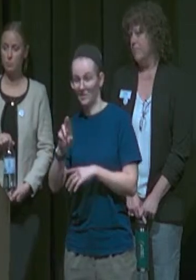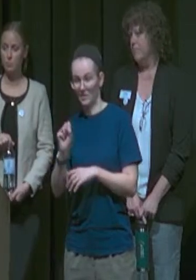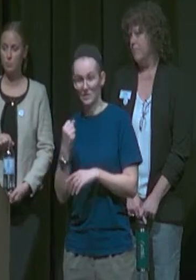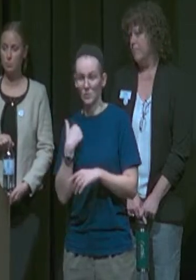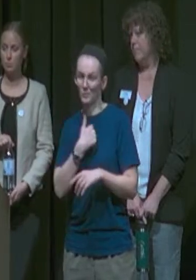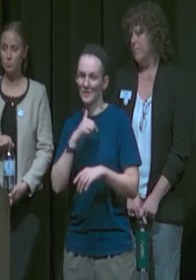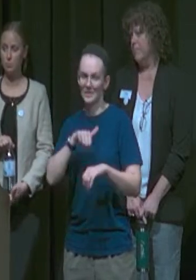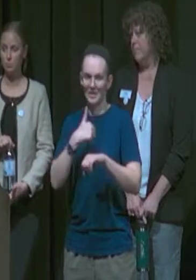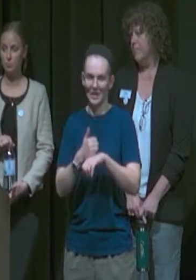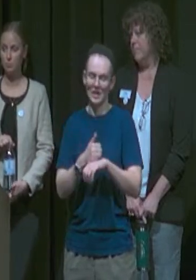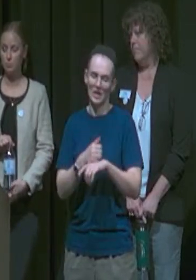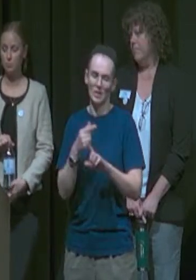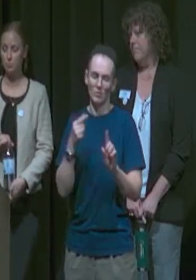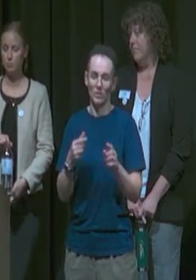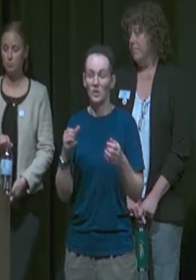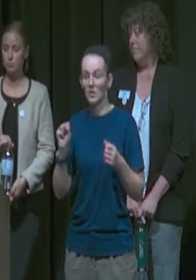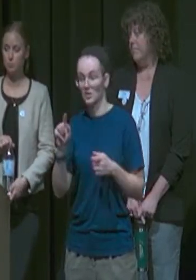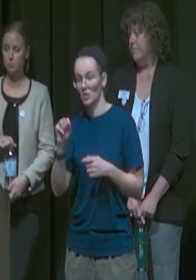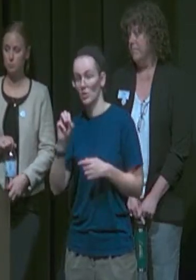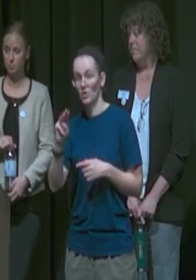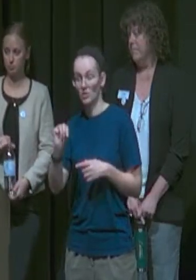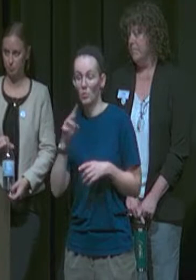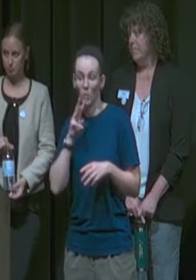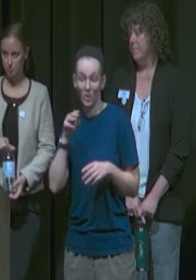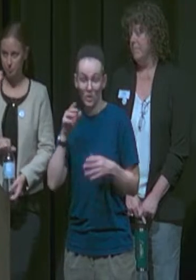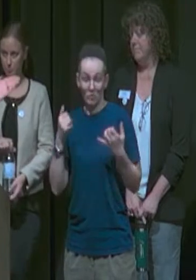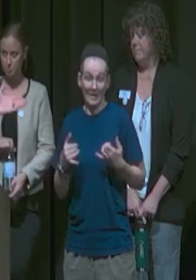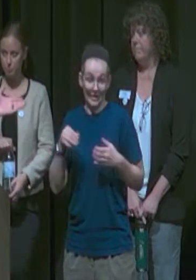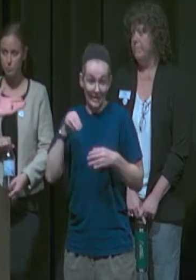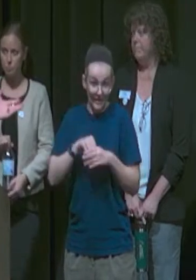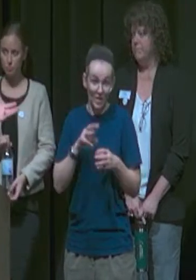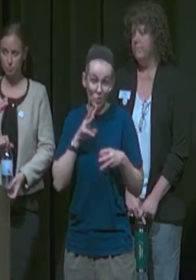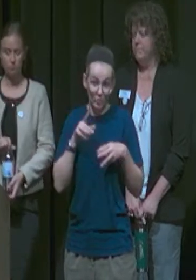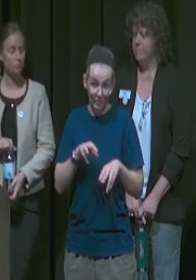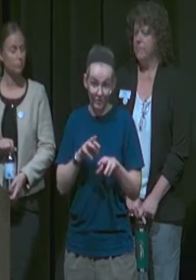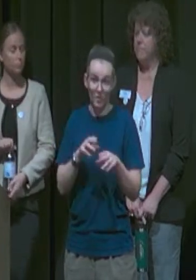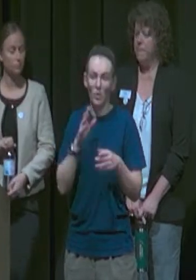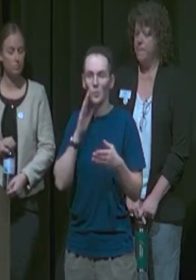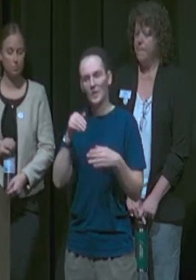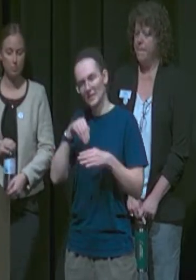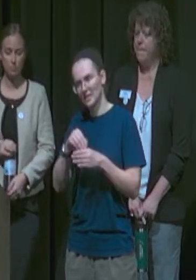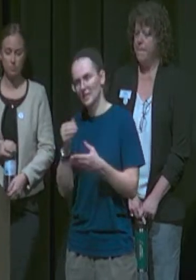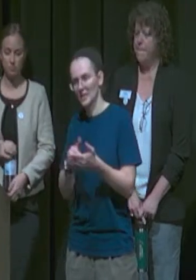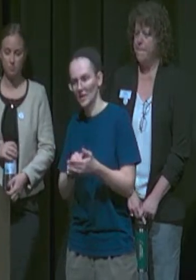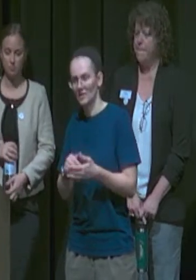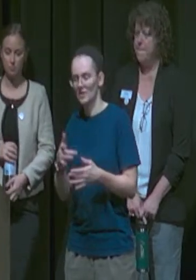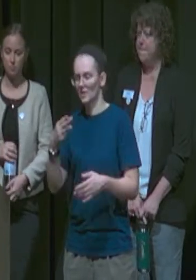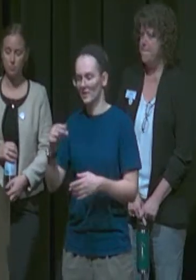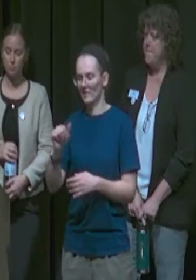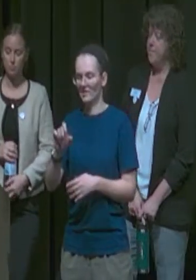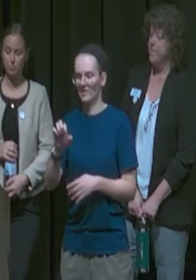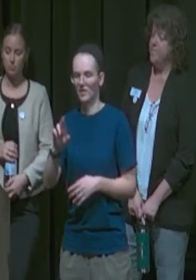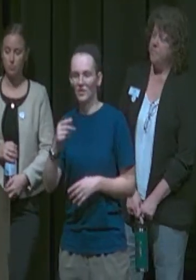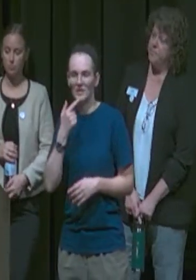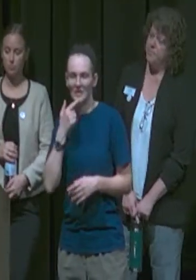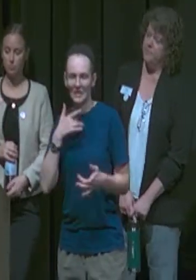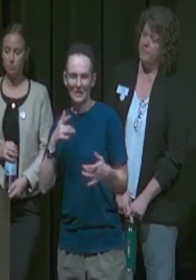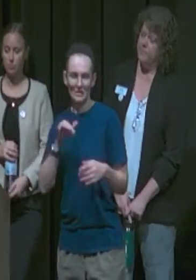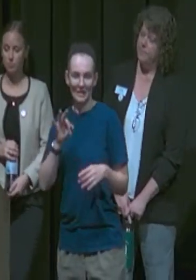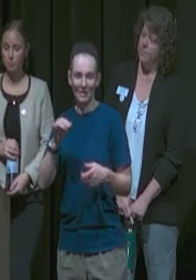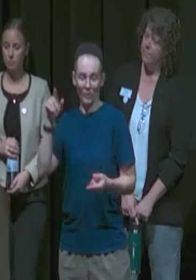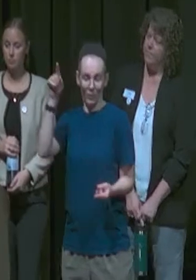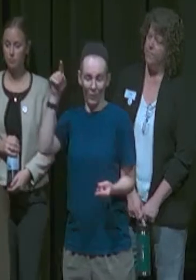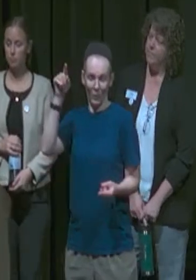water that currently goes in the river will go in. Again, Heather's concern was that when it's dropping down 20 or 30